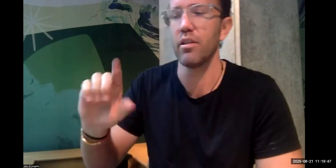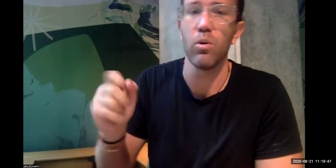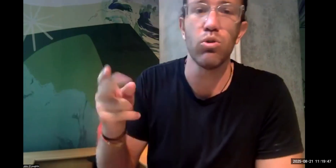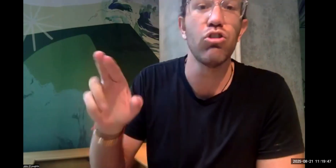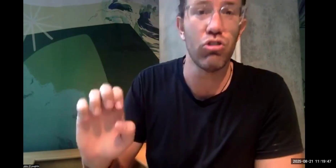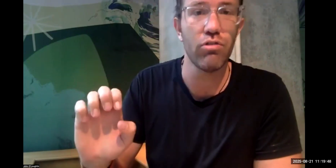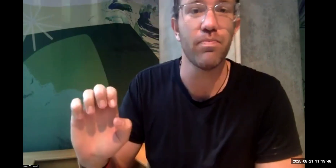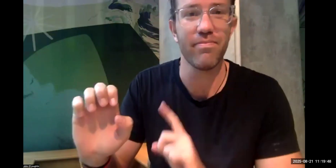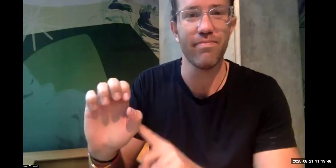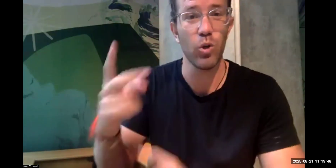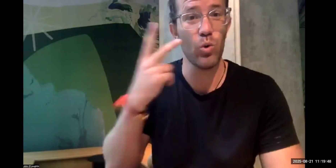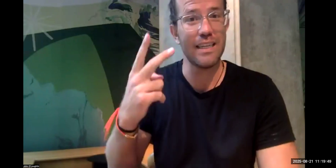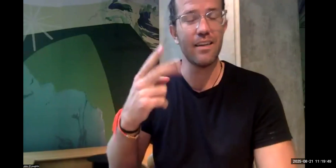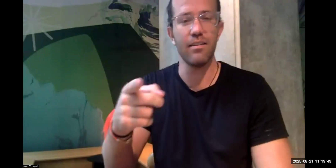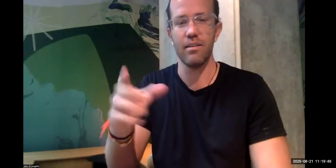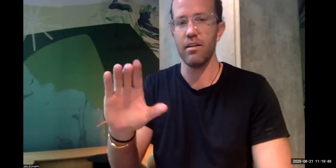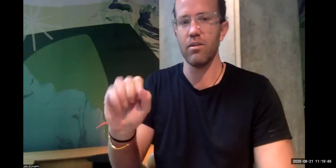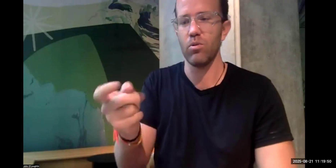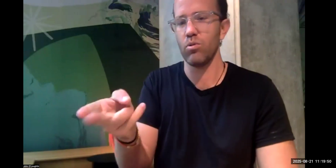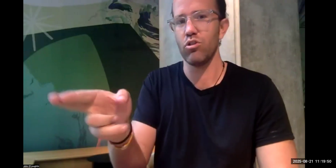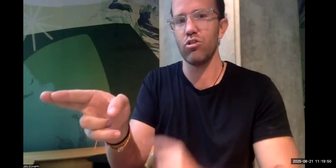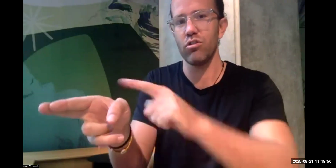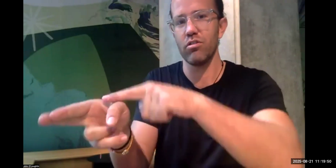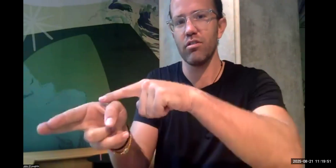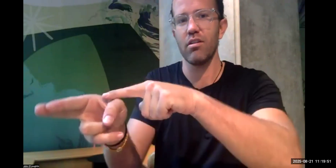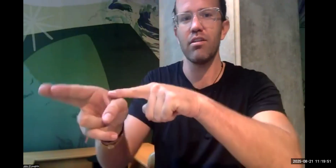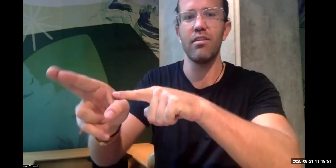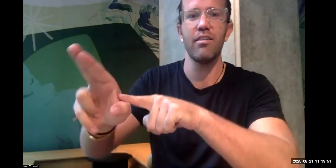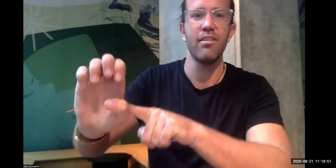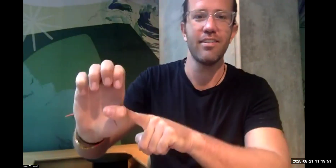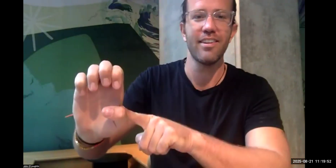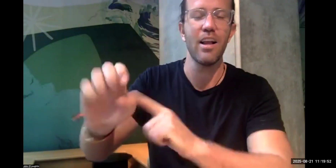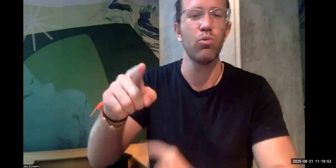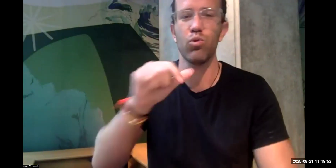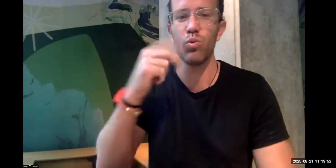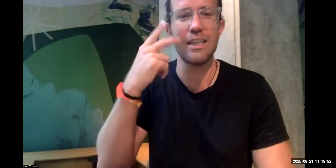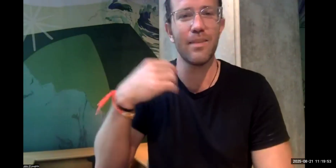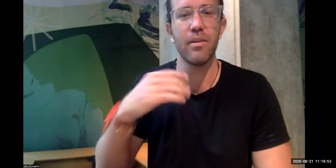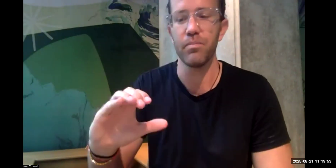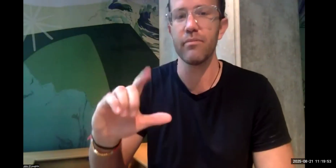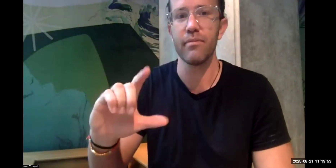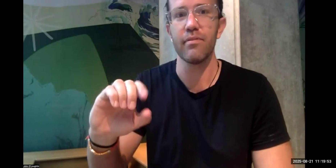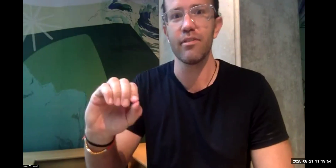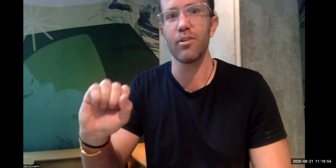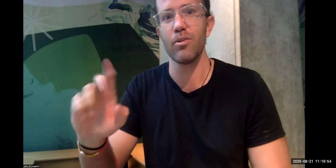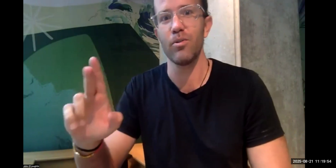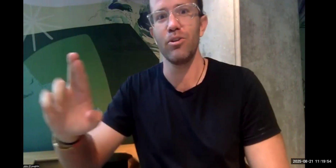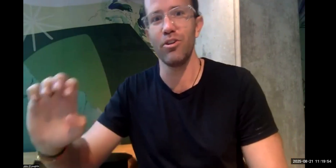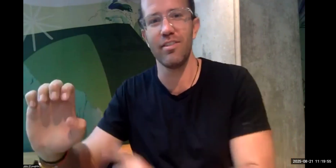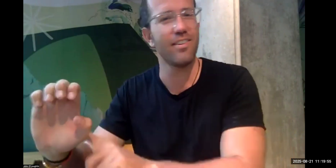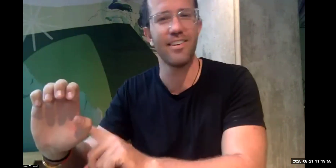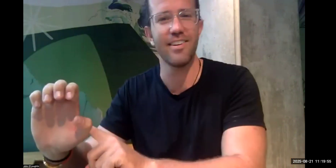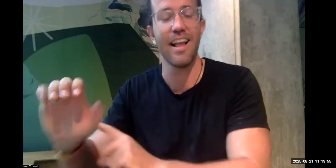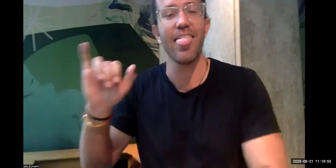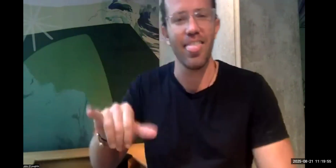have good closure at the end of your fingerspelling. See that movement there in closure? You don't see